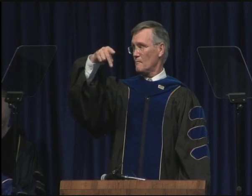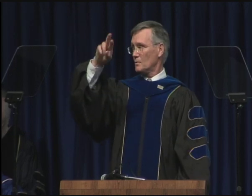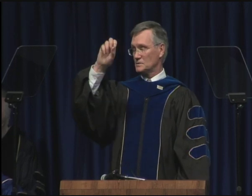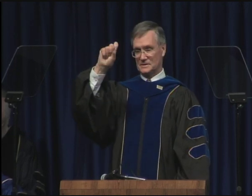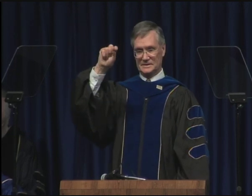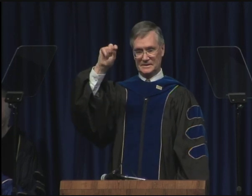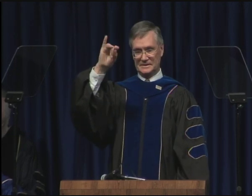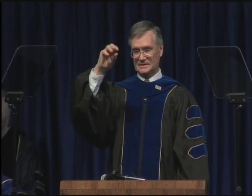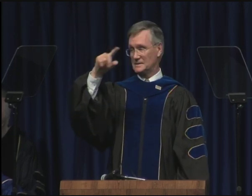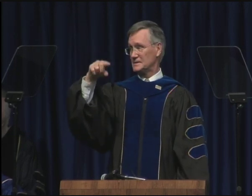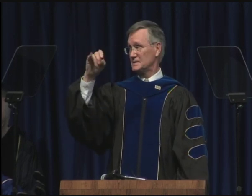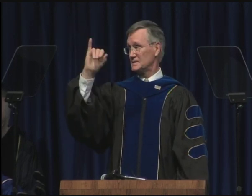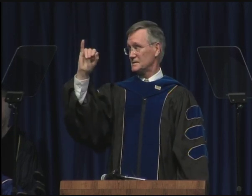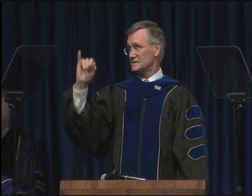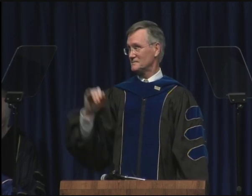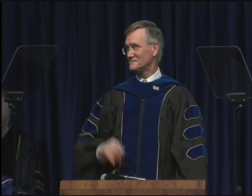Sarah Pustizi.